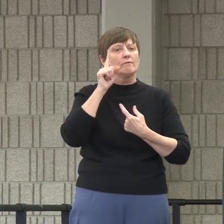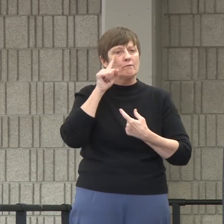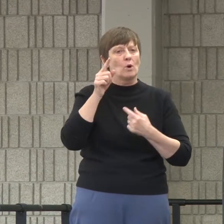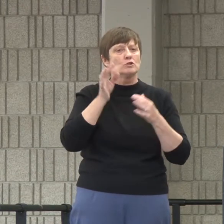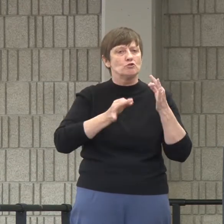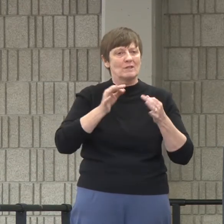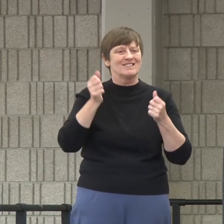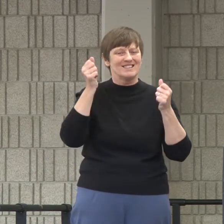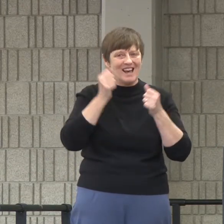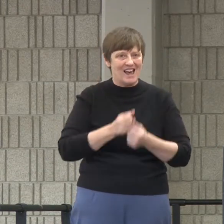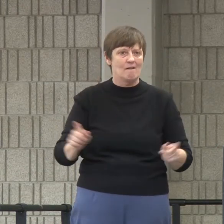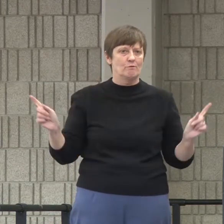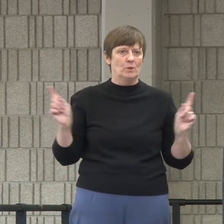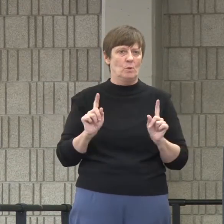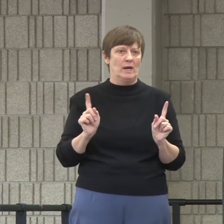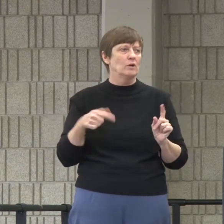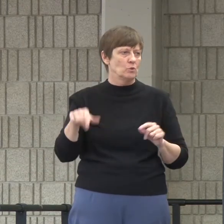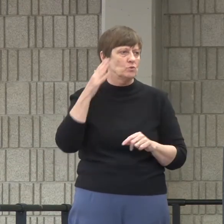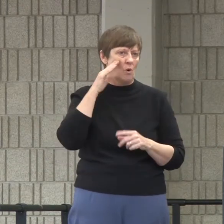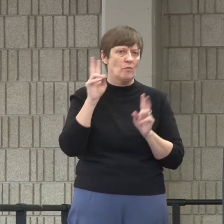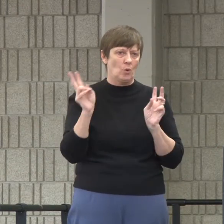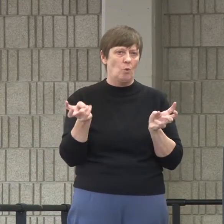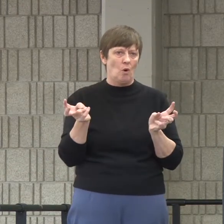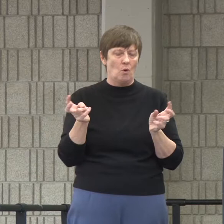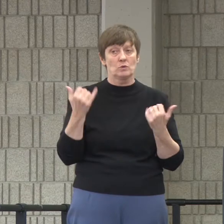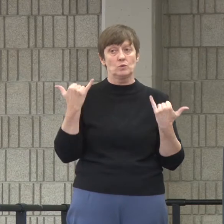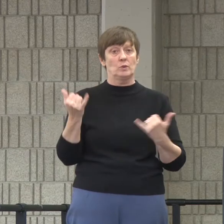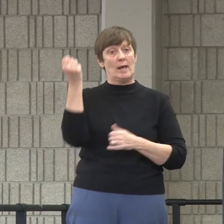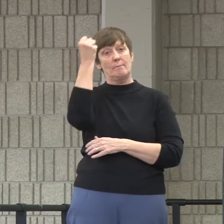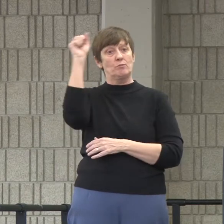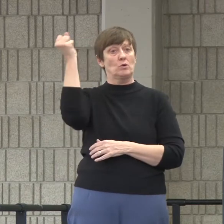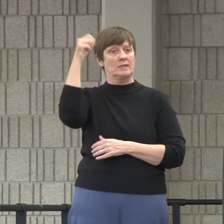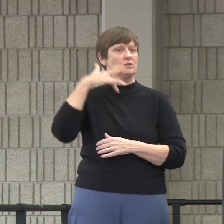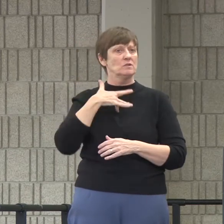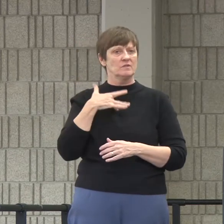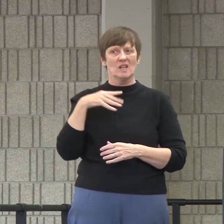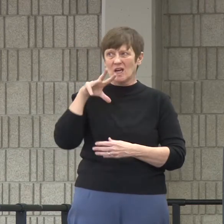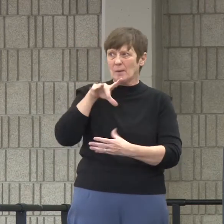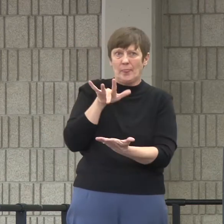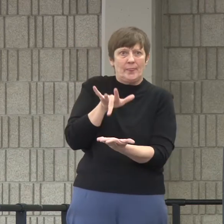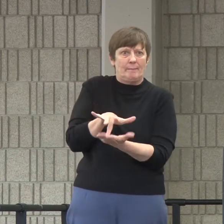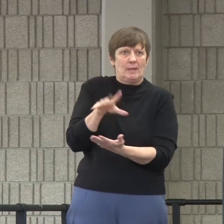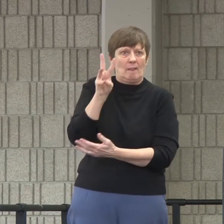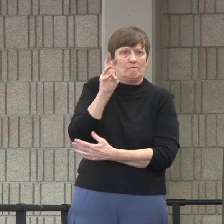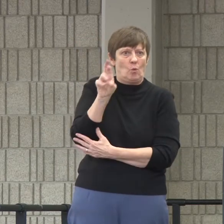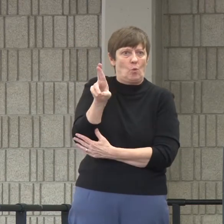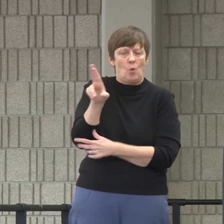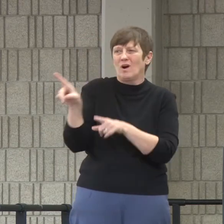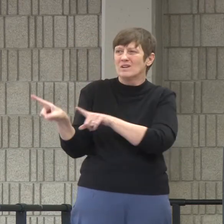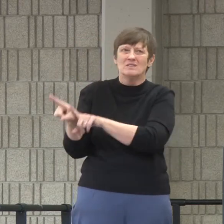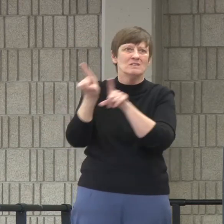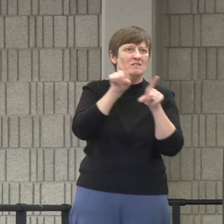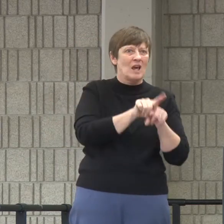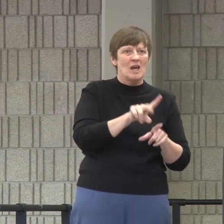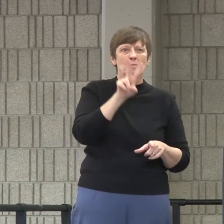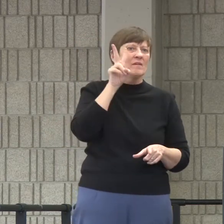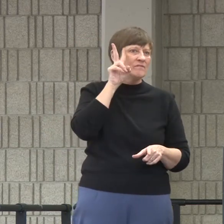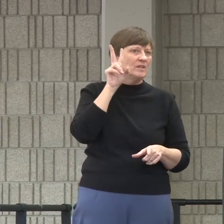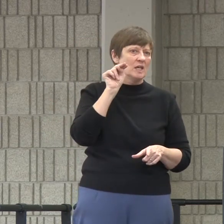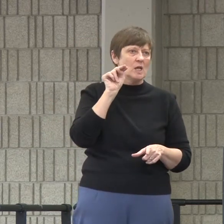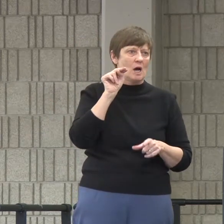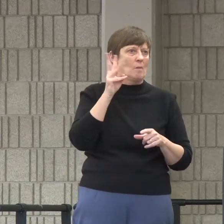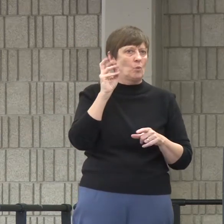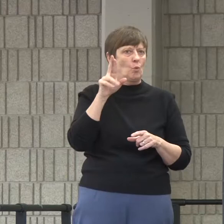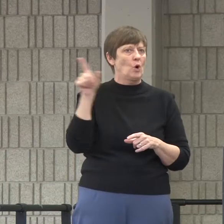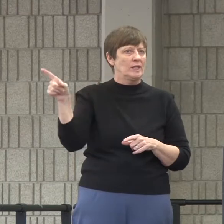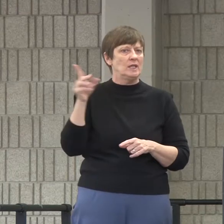Today, protesters feel that they are in a war. much like the Vietnam War that Dr. King spoke